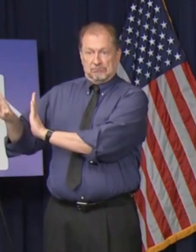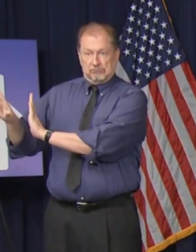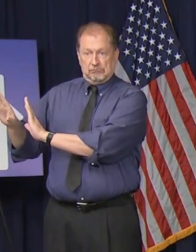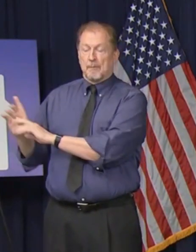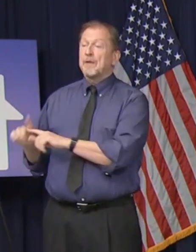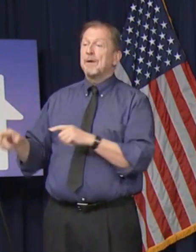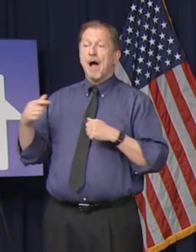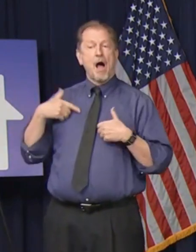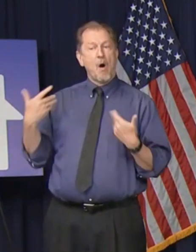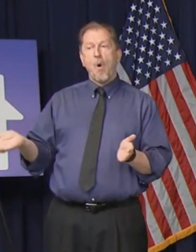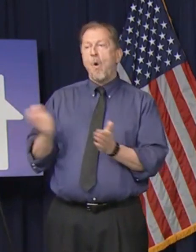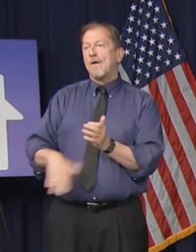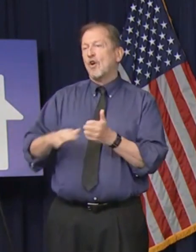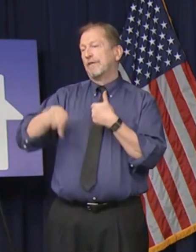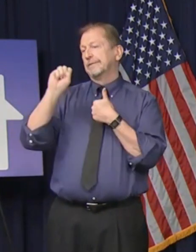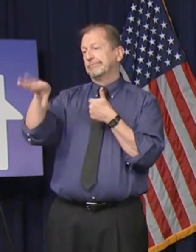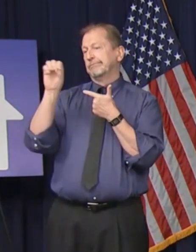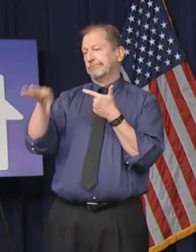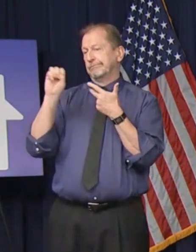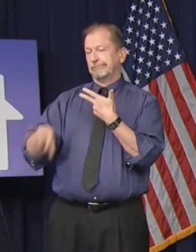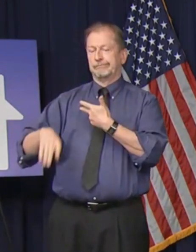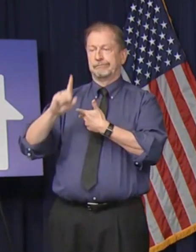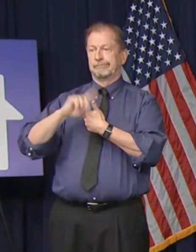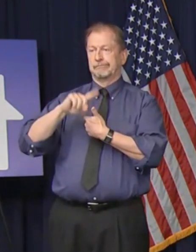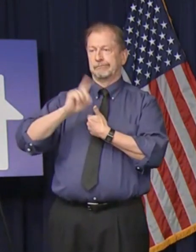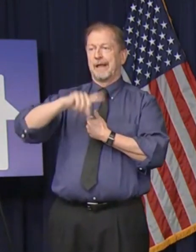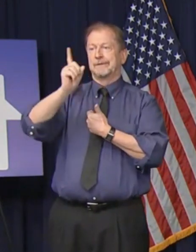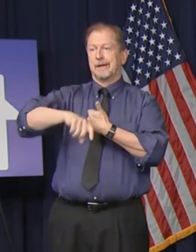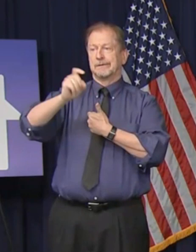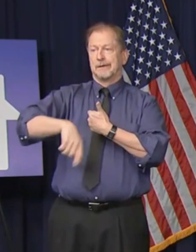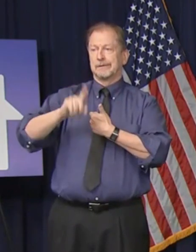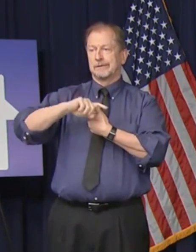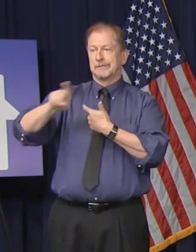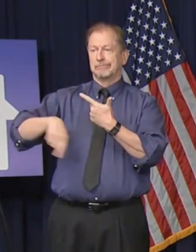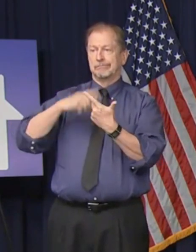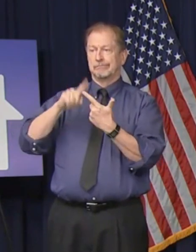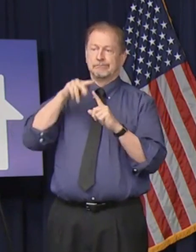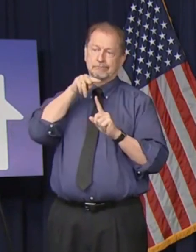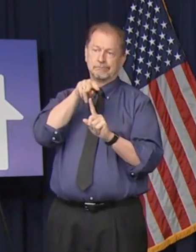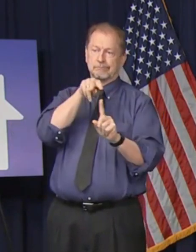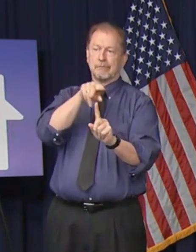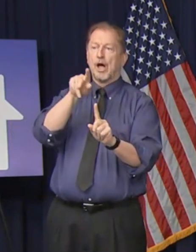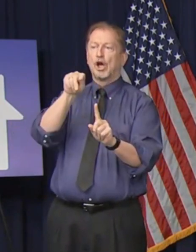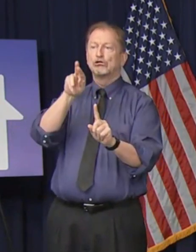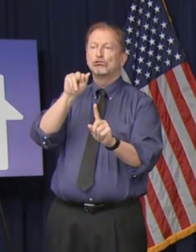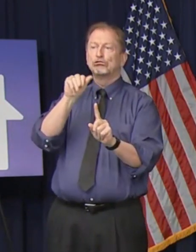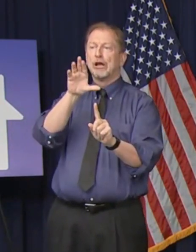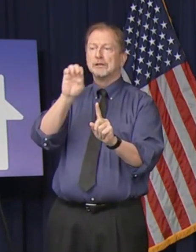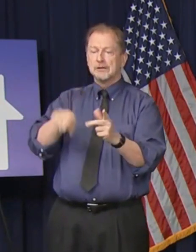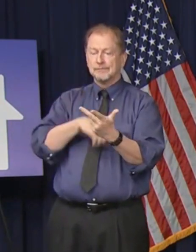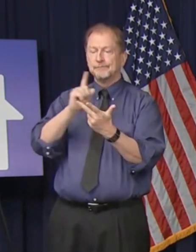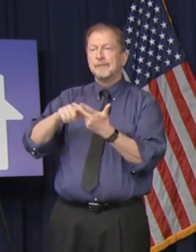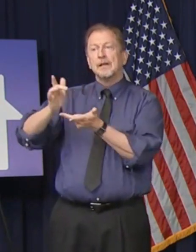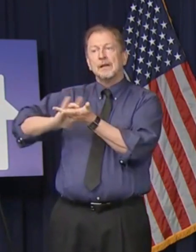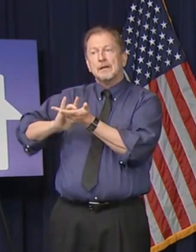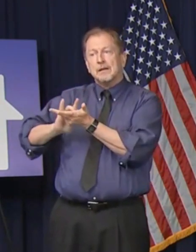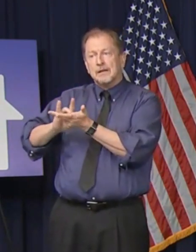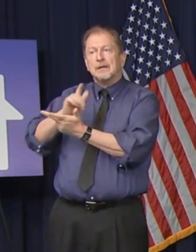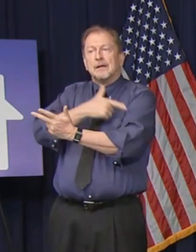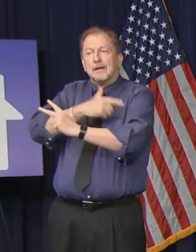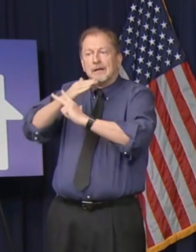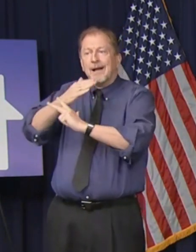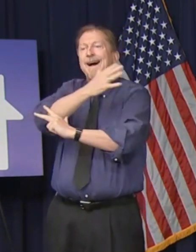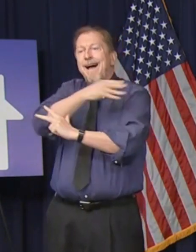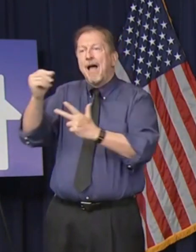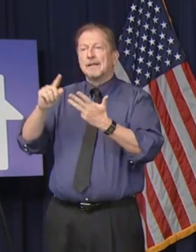said, right? Testing, tracing, treating, and PPE. And while we're working